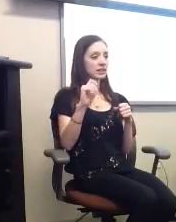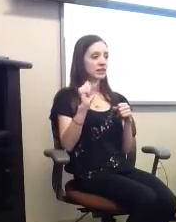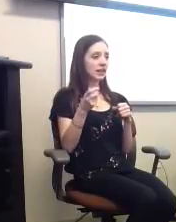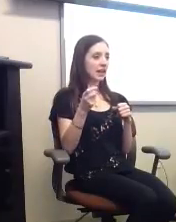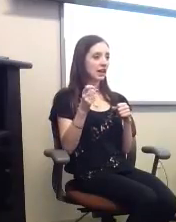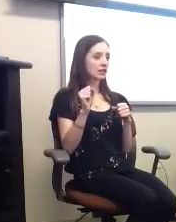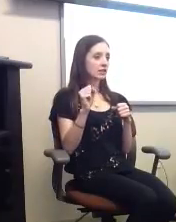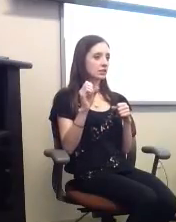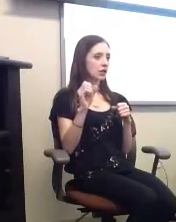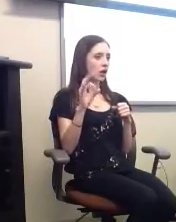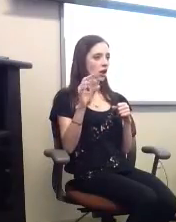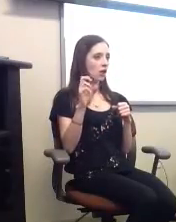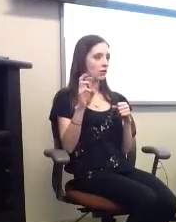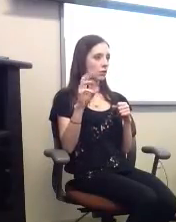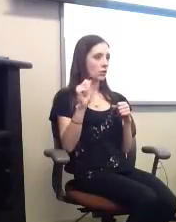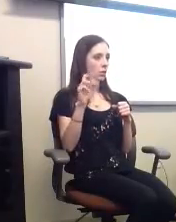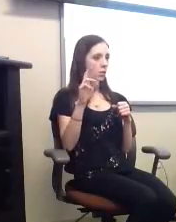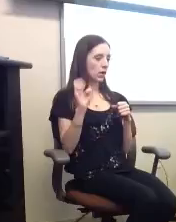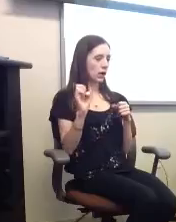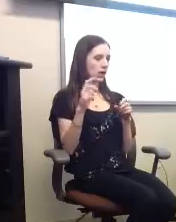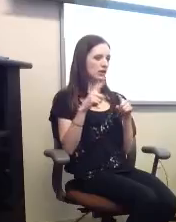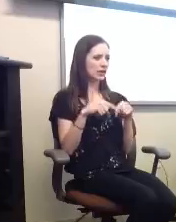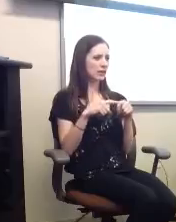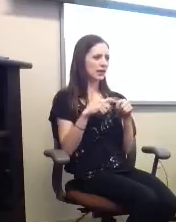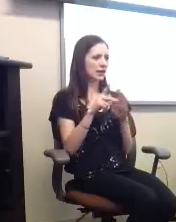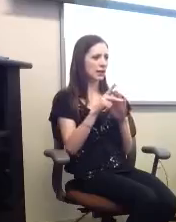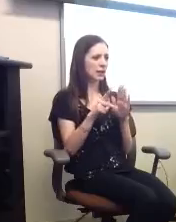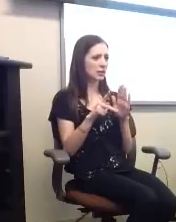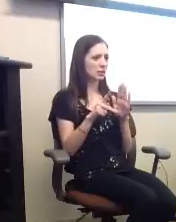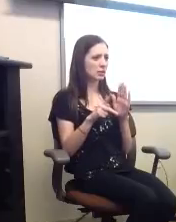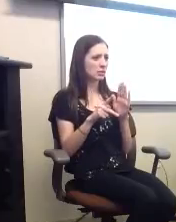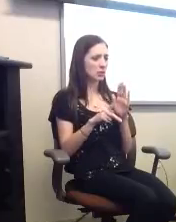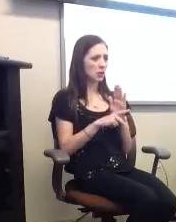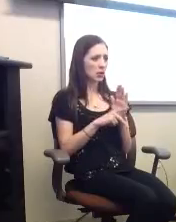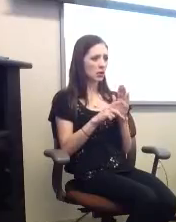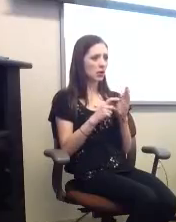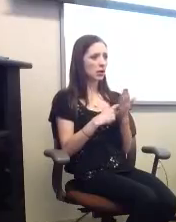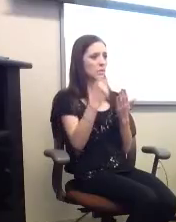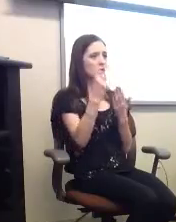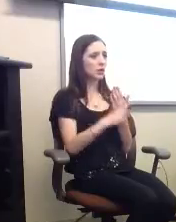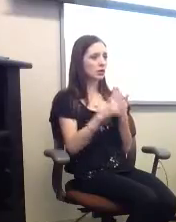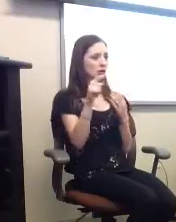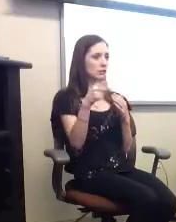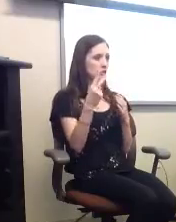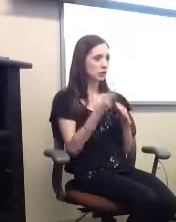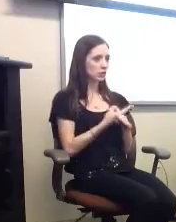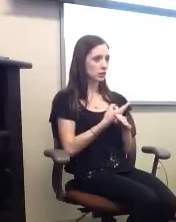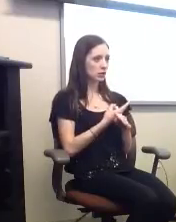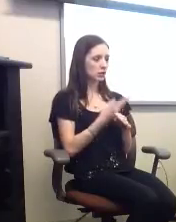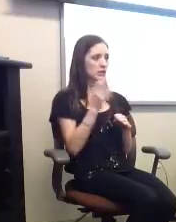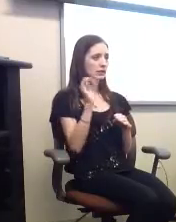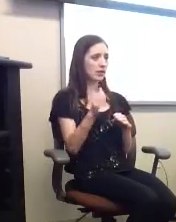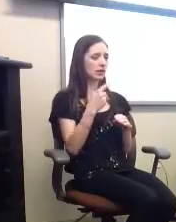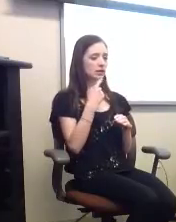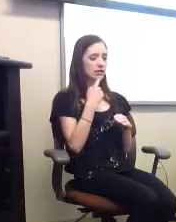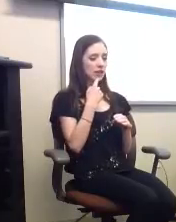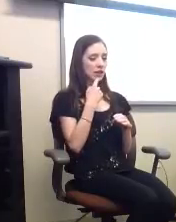depending on which program, how you enter your information is going to tell you whether that child is a dependent or not. Last year, my 21-year-old daughter was